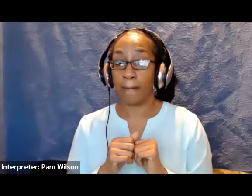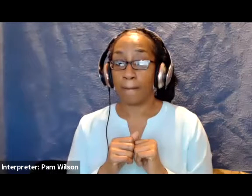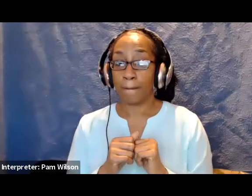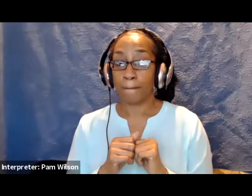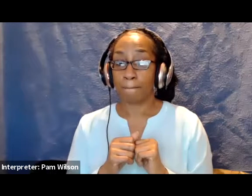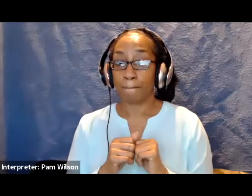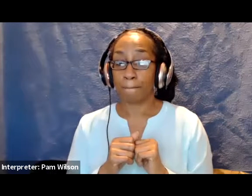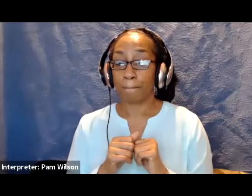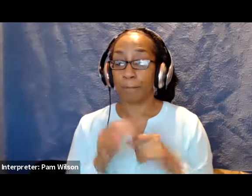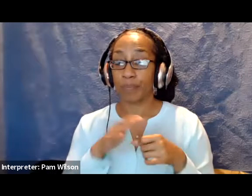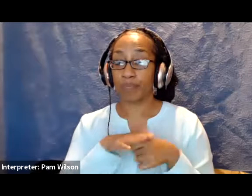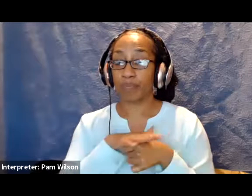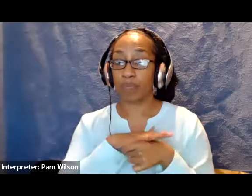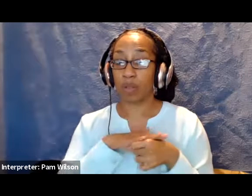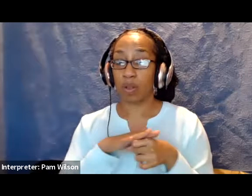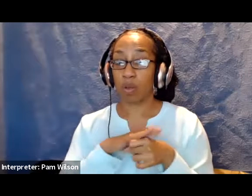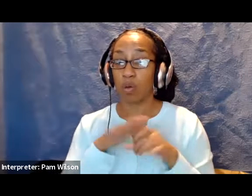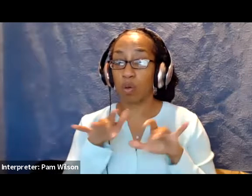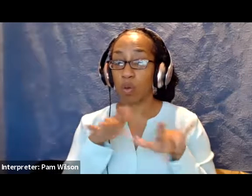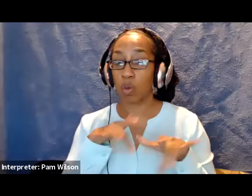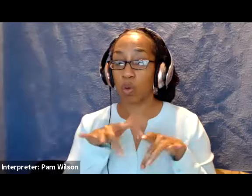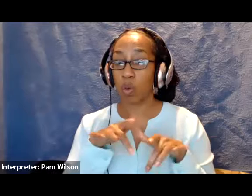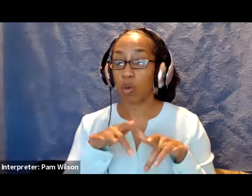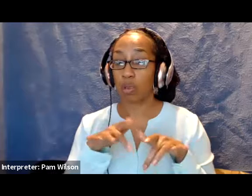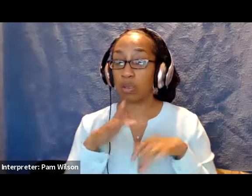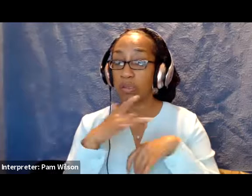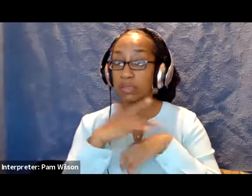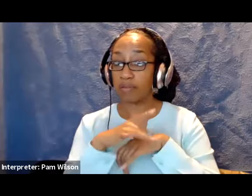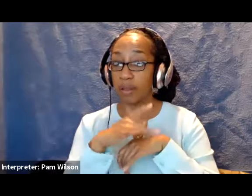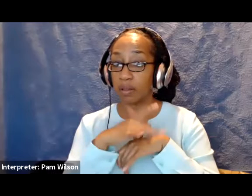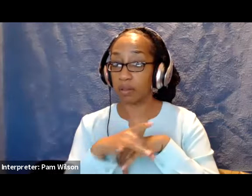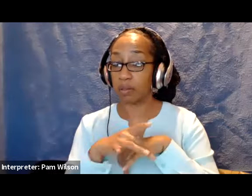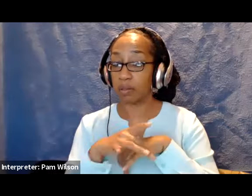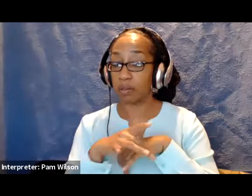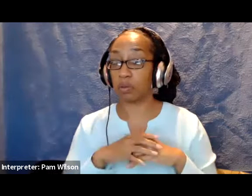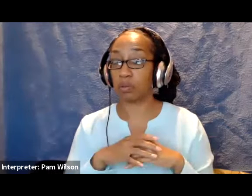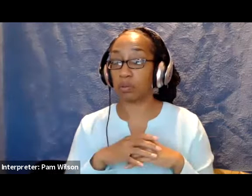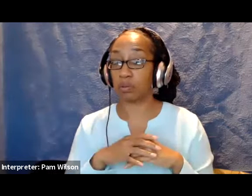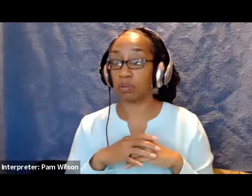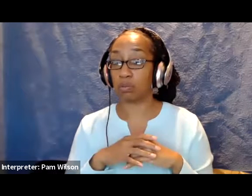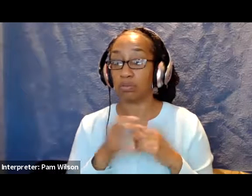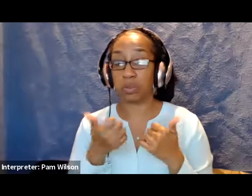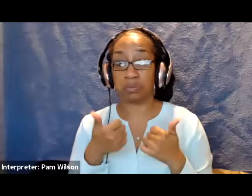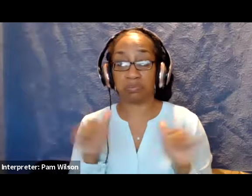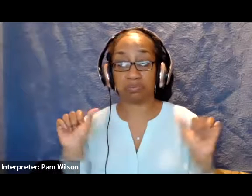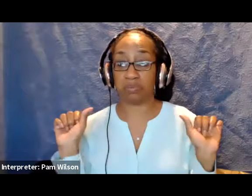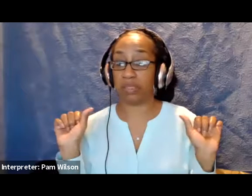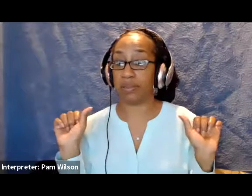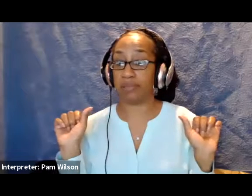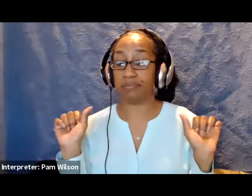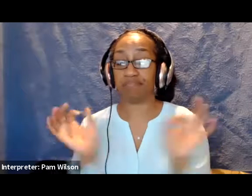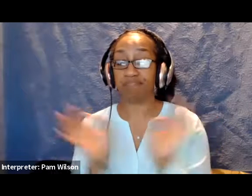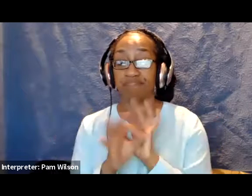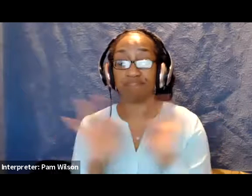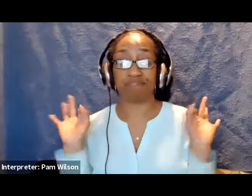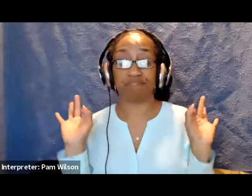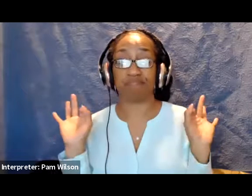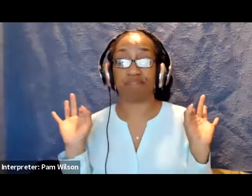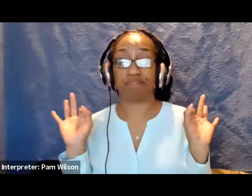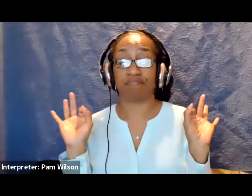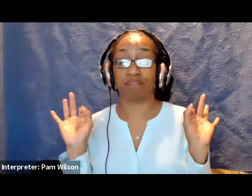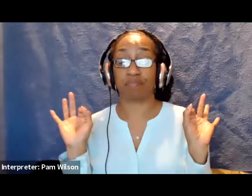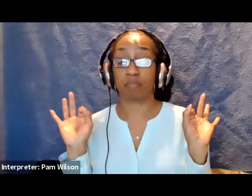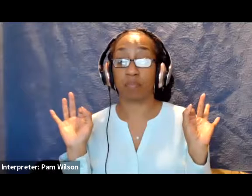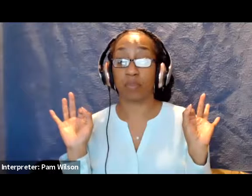Local recording, just so you know, is available to anyone. It's free. But if